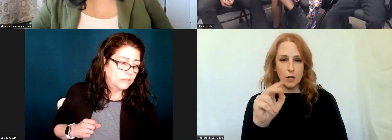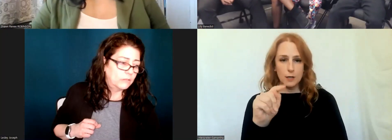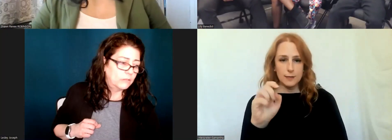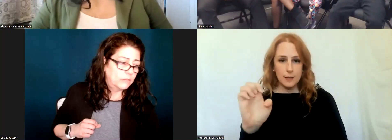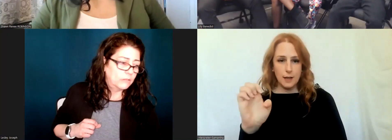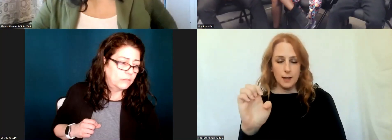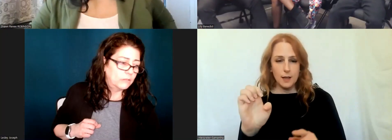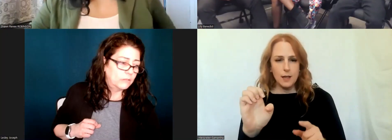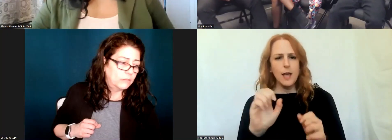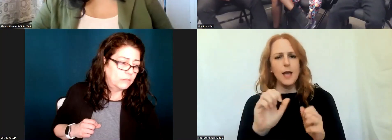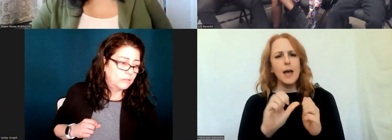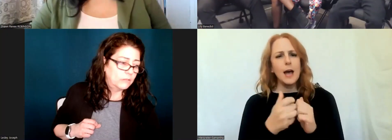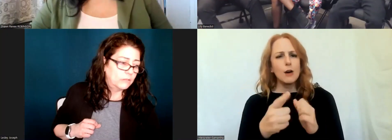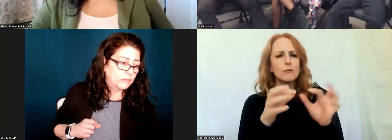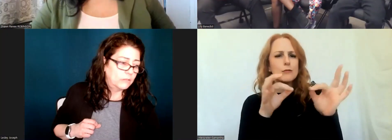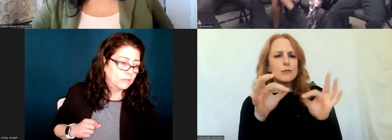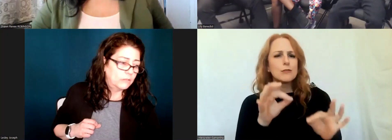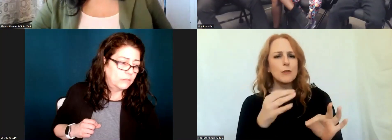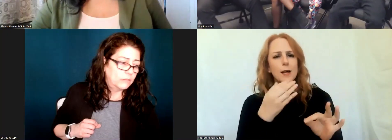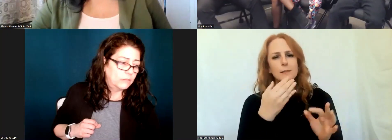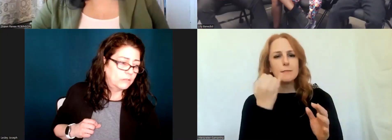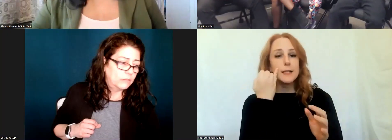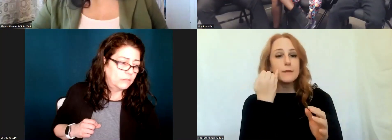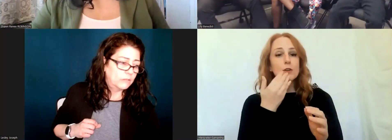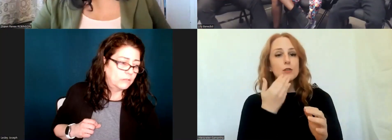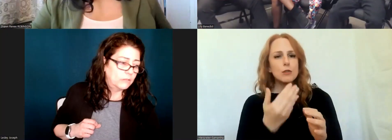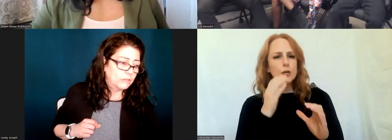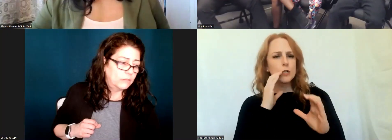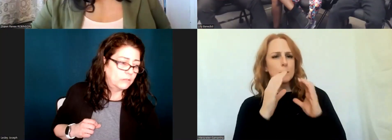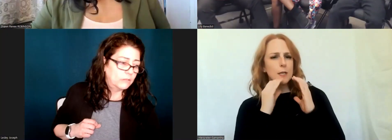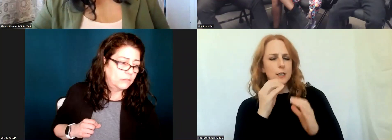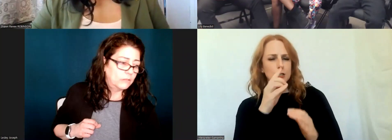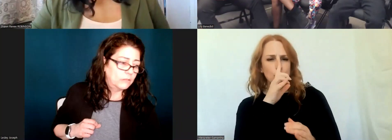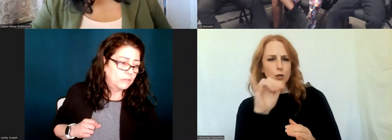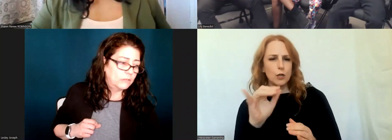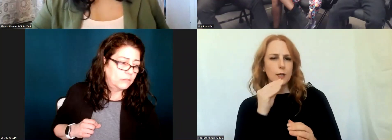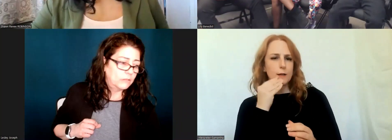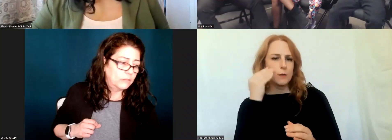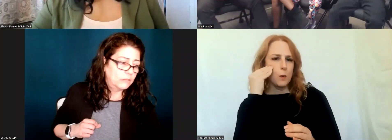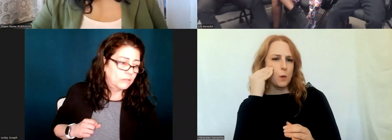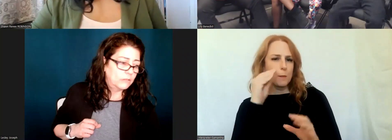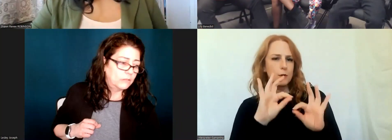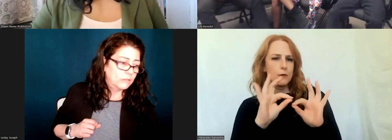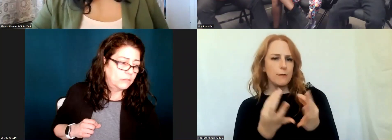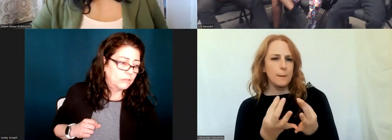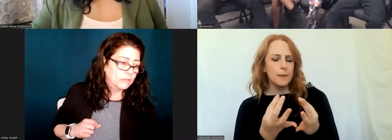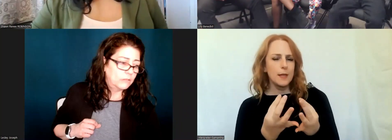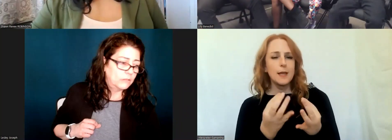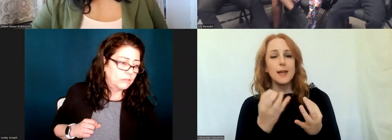you describe good and effective communication, and how do you handle miscommunication?